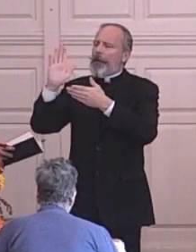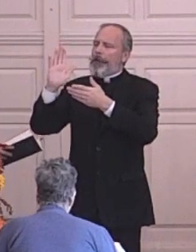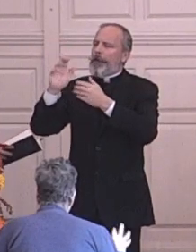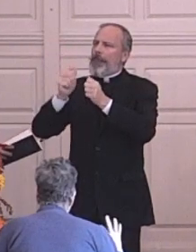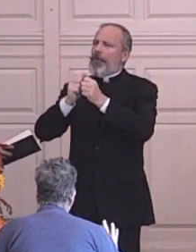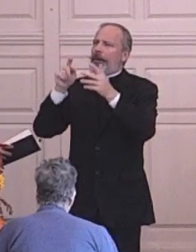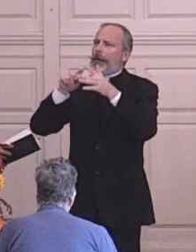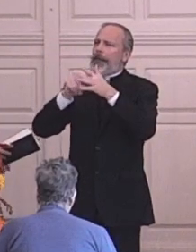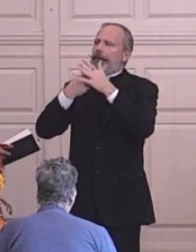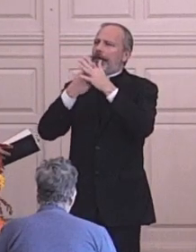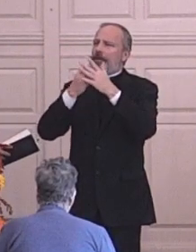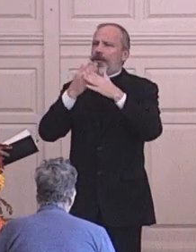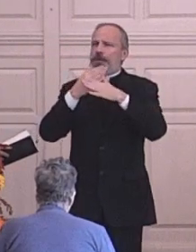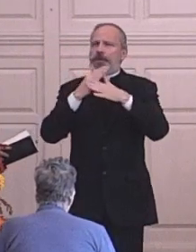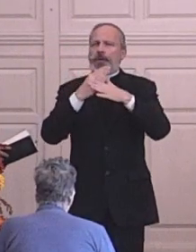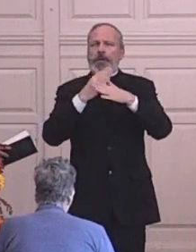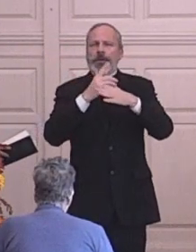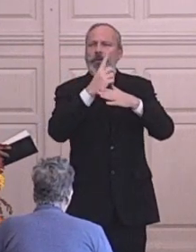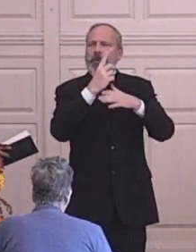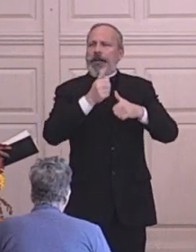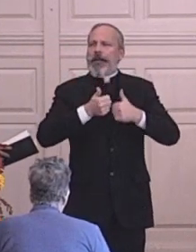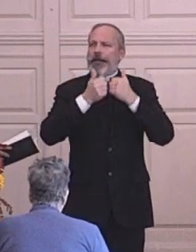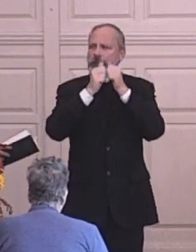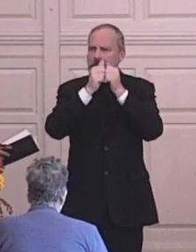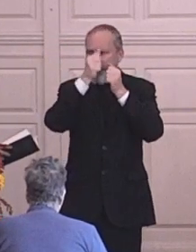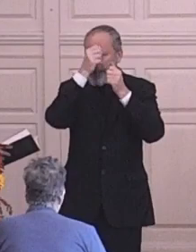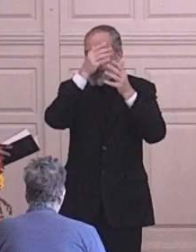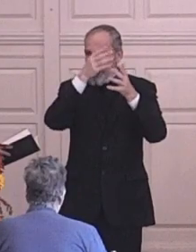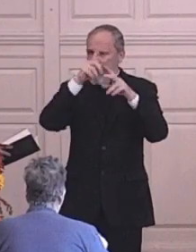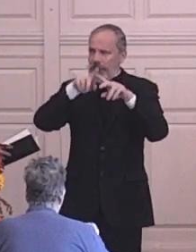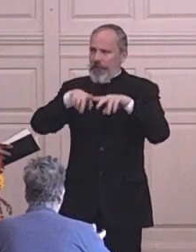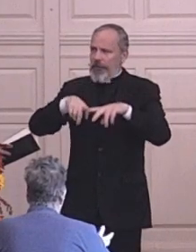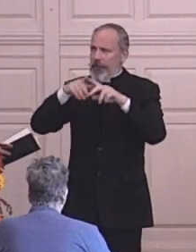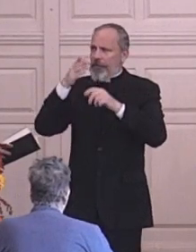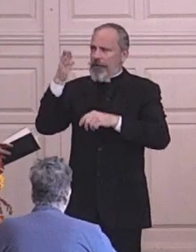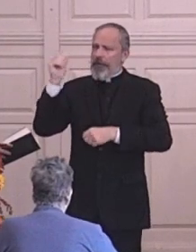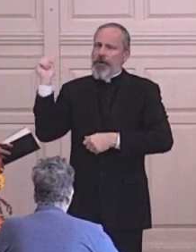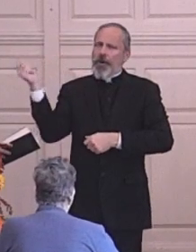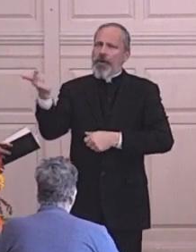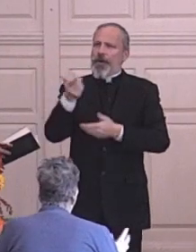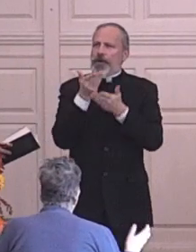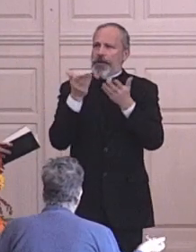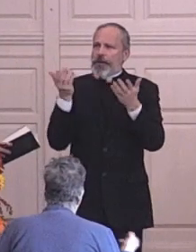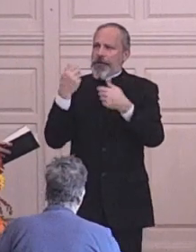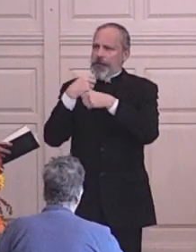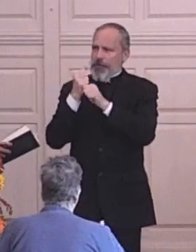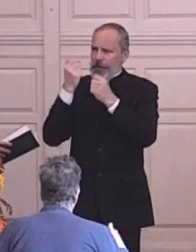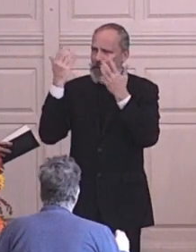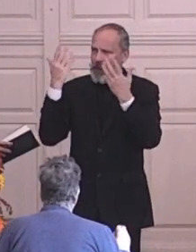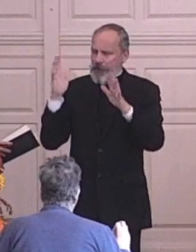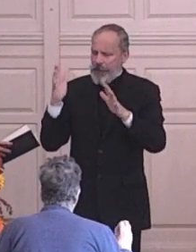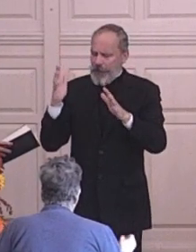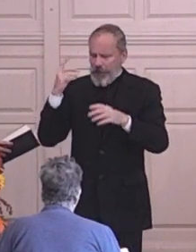God, begotten, not made, consubstantial with the Father. Through